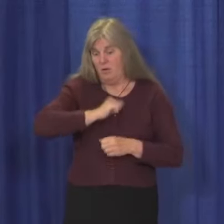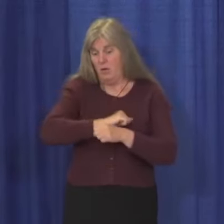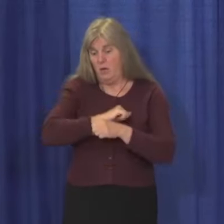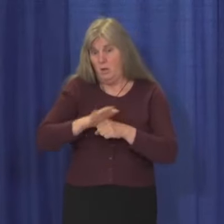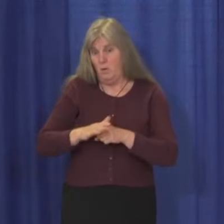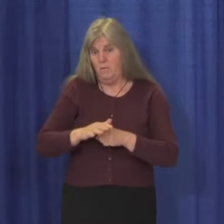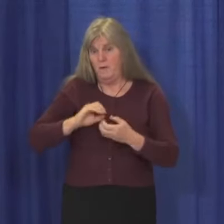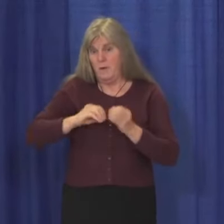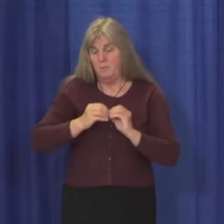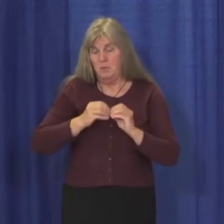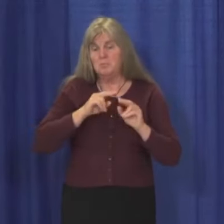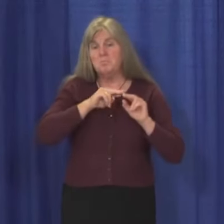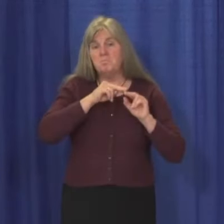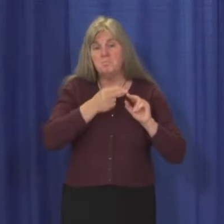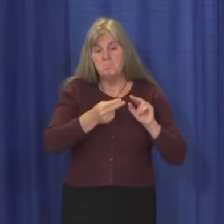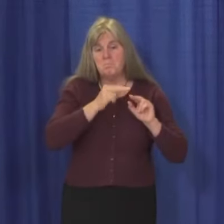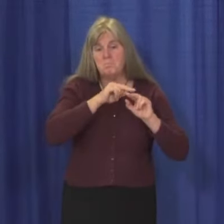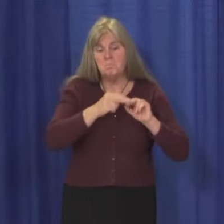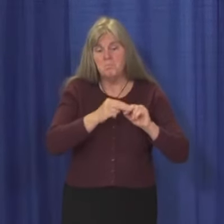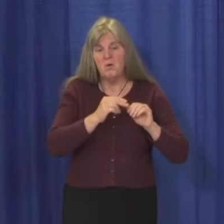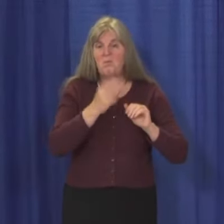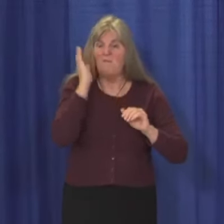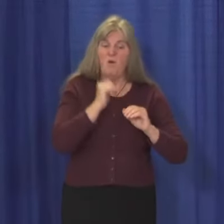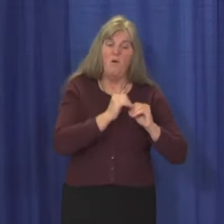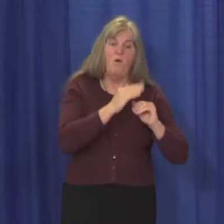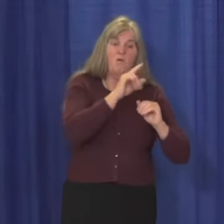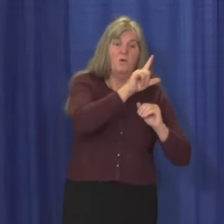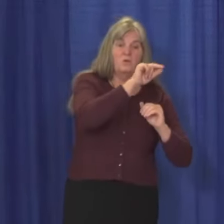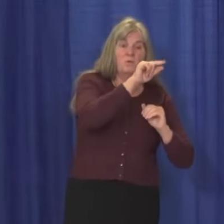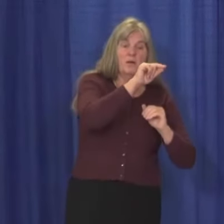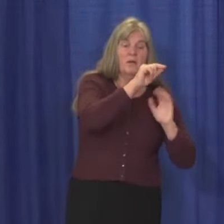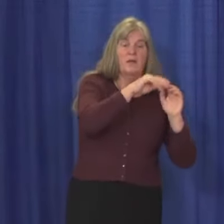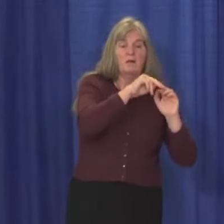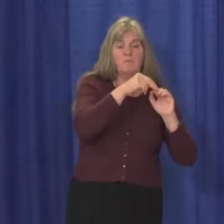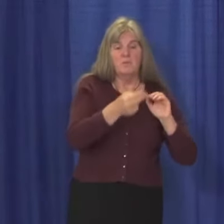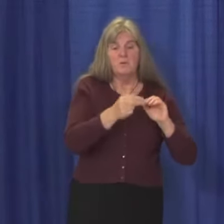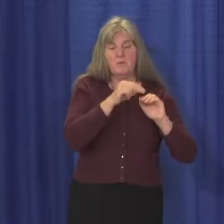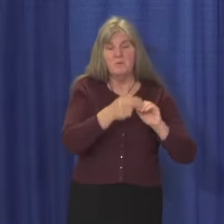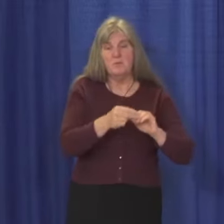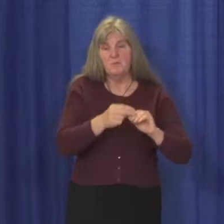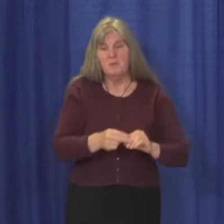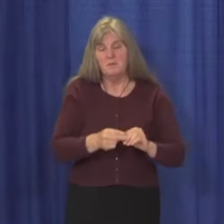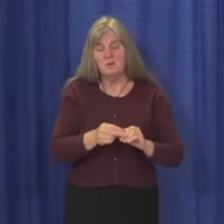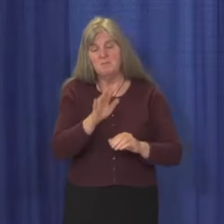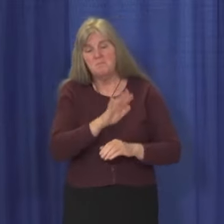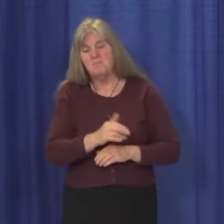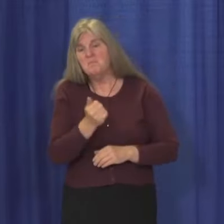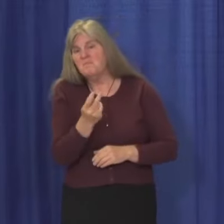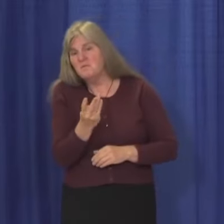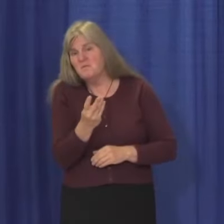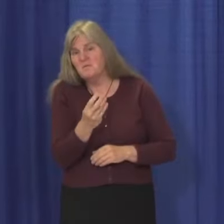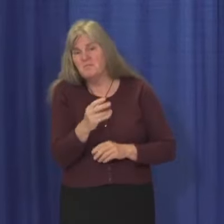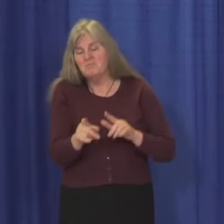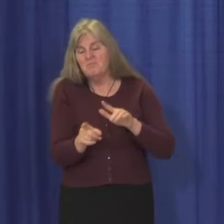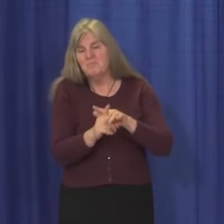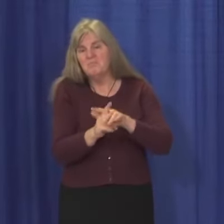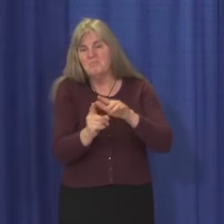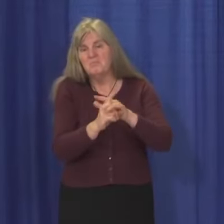dropped in recent days, from a high of over 20 per day to now just a few.